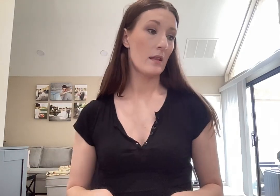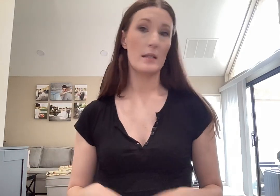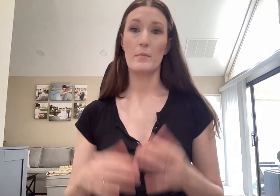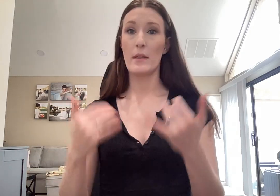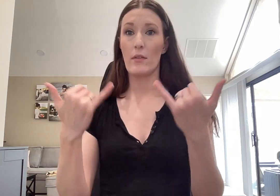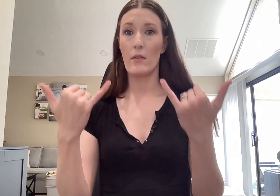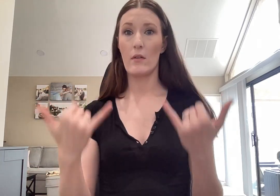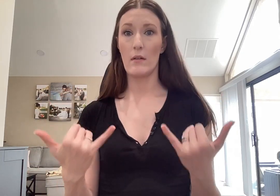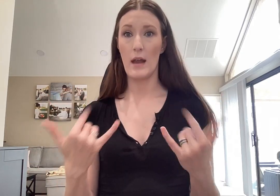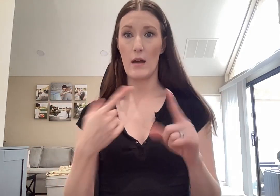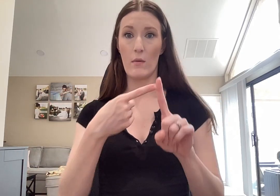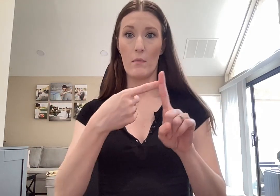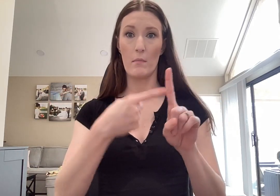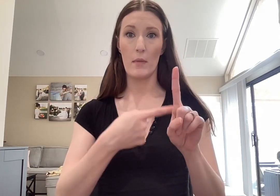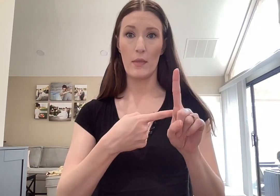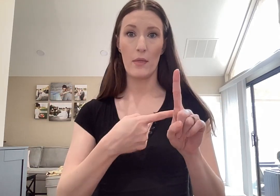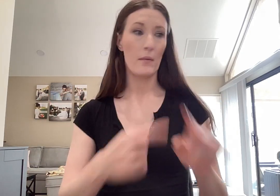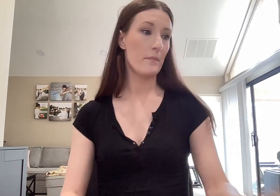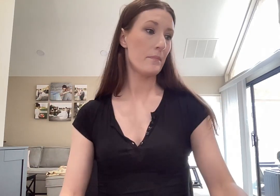This month, now, month.